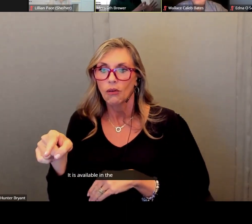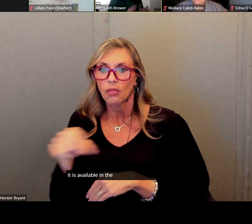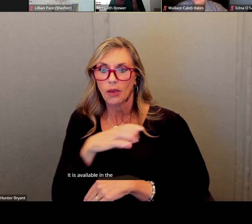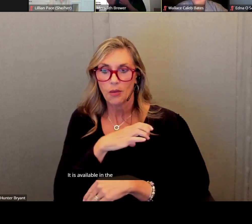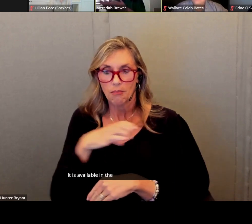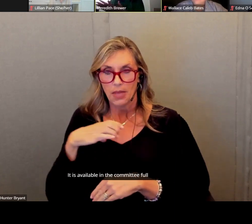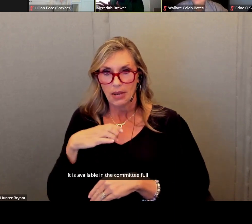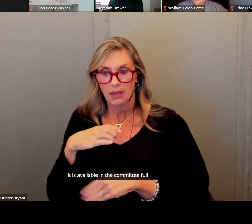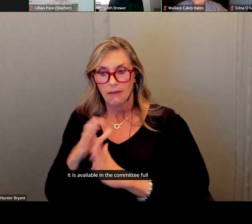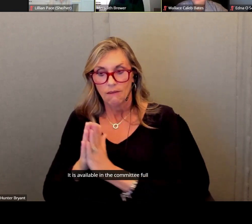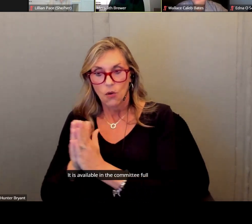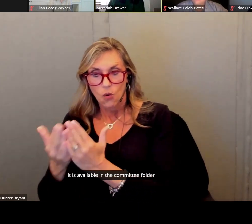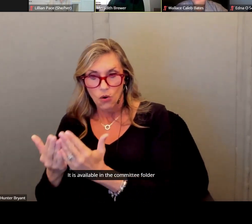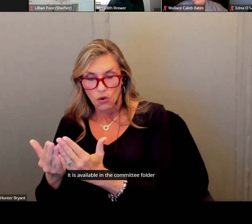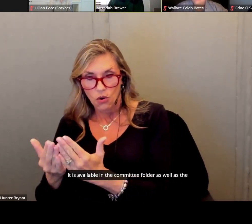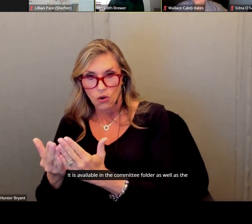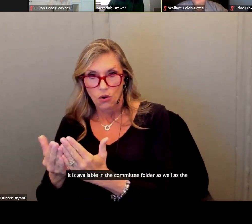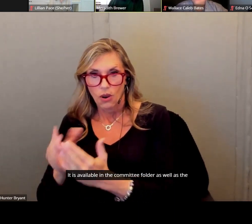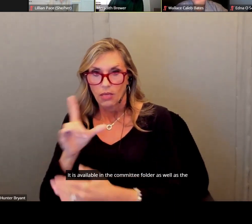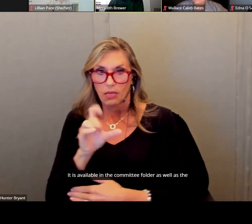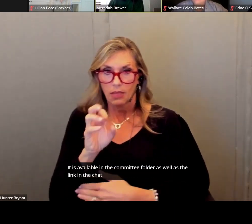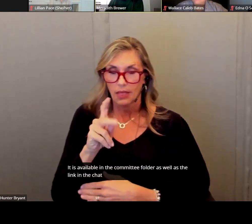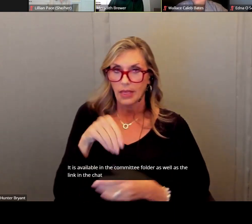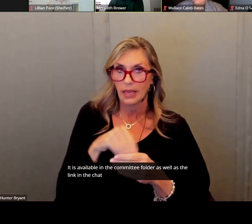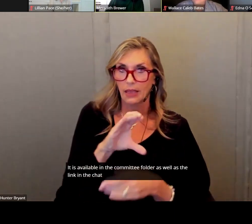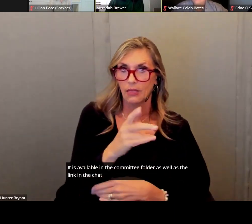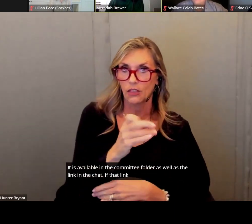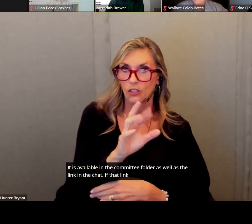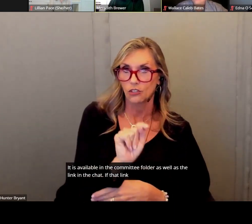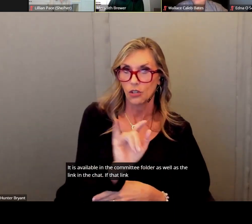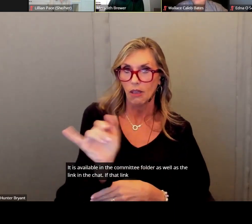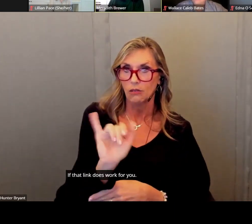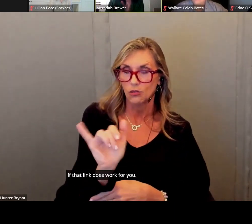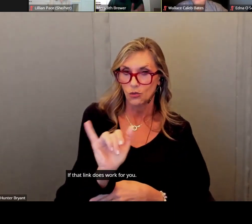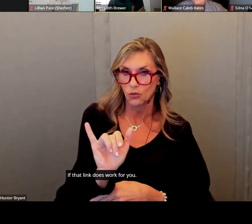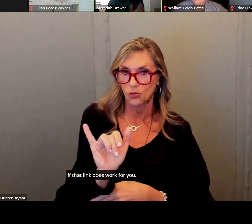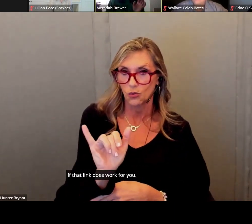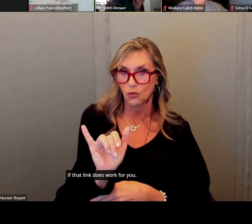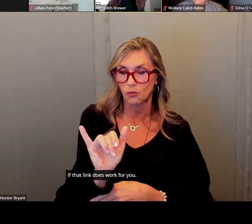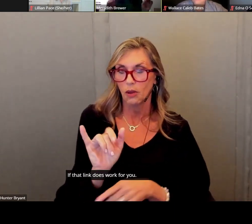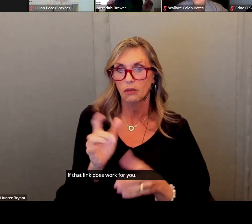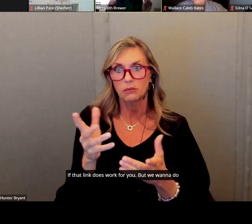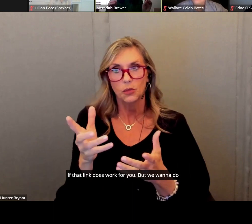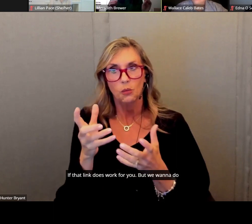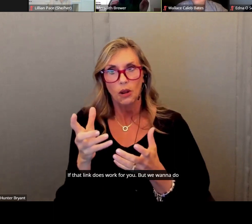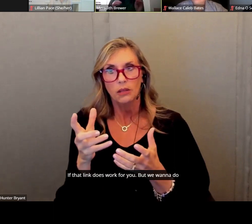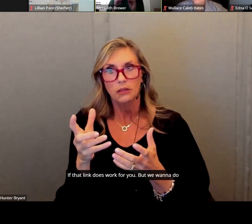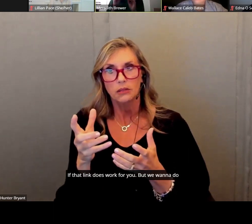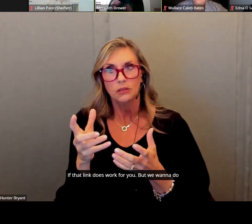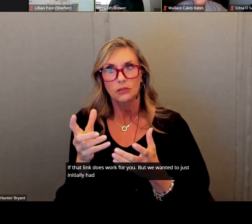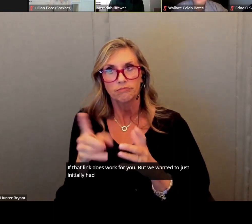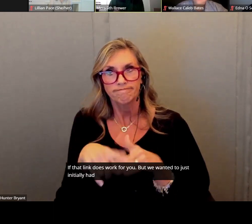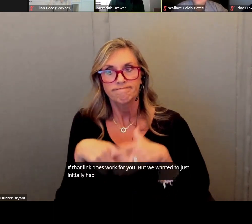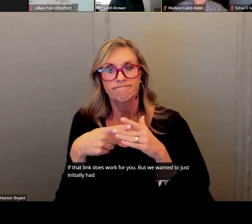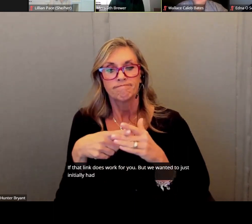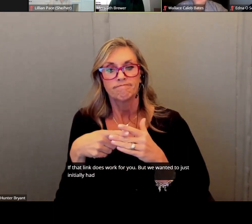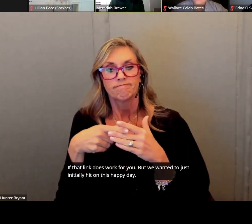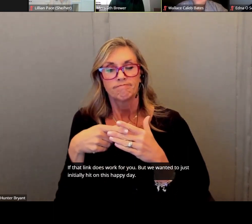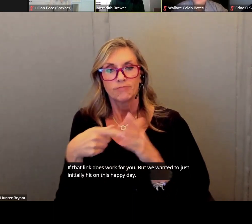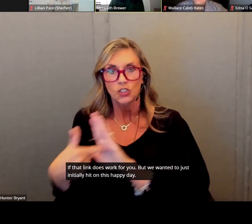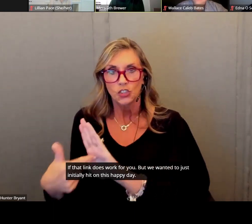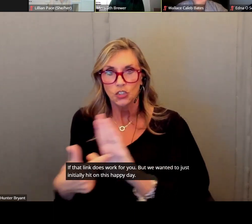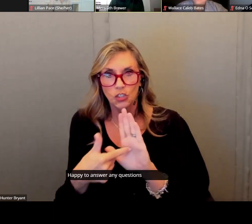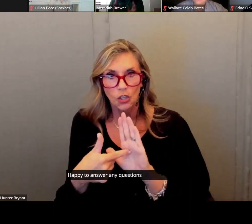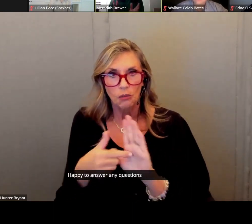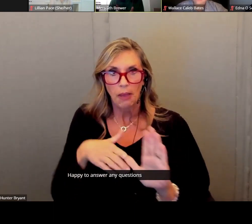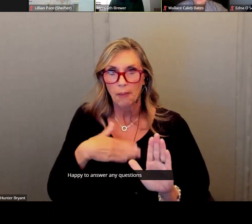folder, as well as the link in the chat if that link does work for you. But we wanted to just initially hit on this. Happy to answer any questions that